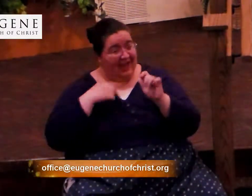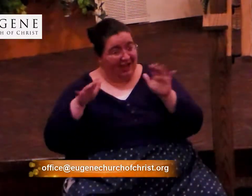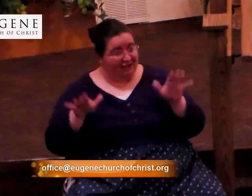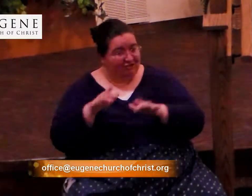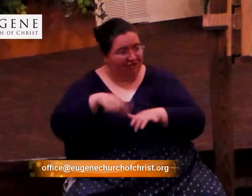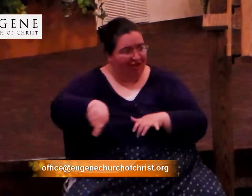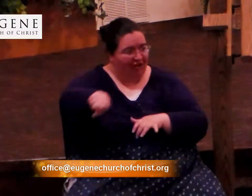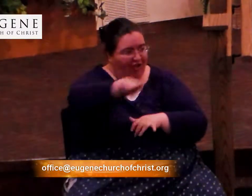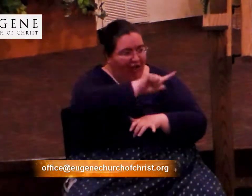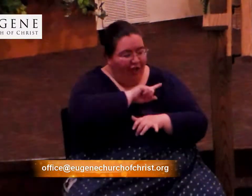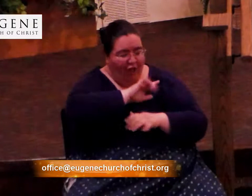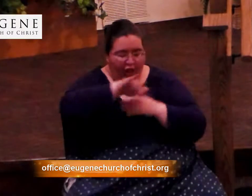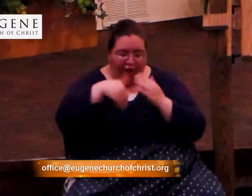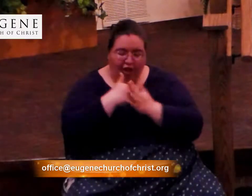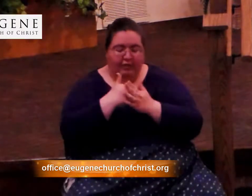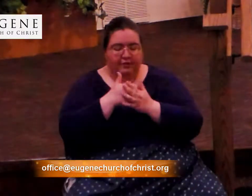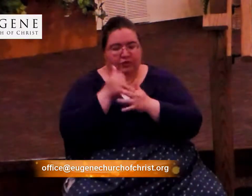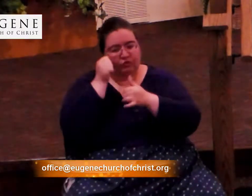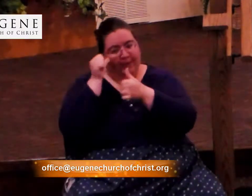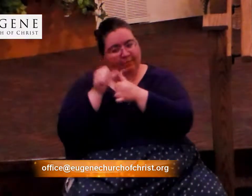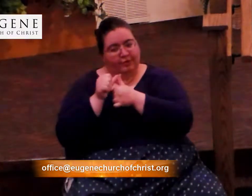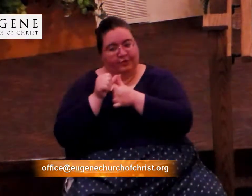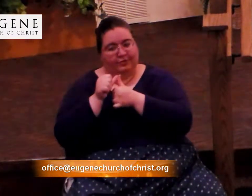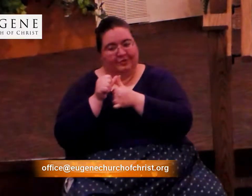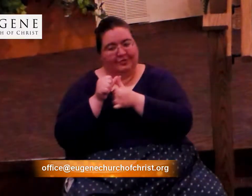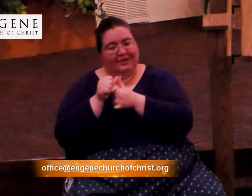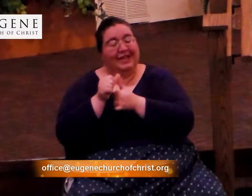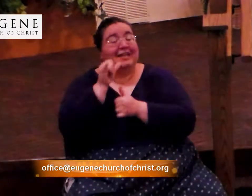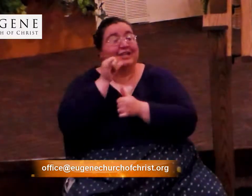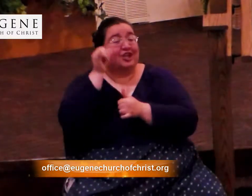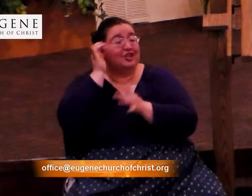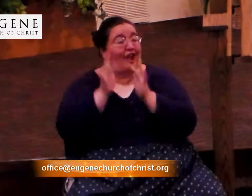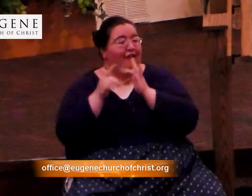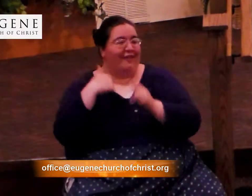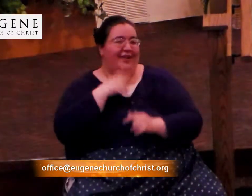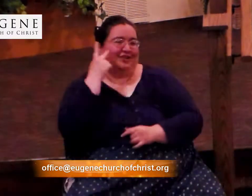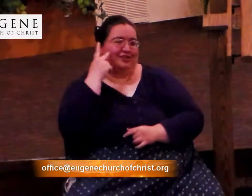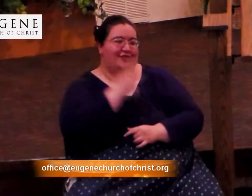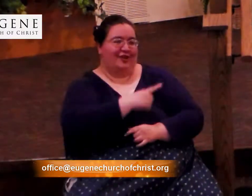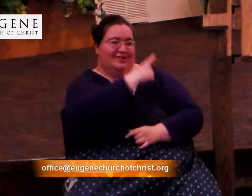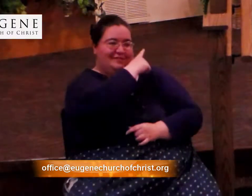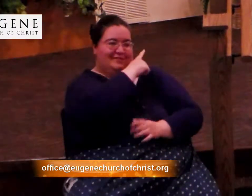saw this yesterday online, and it made me smile. This is Van.